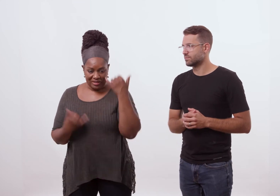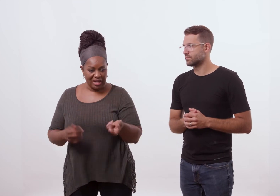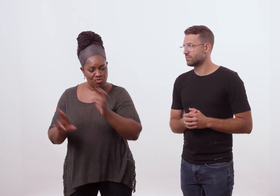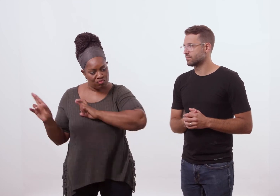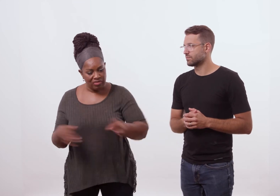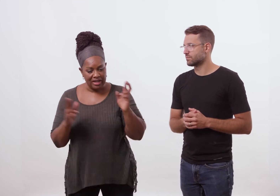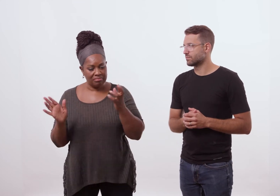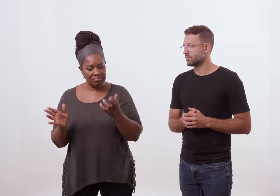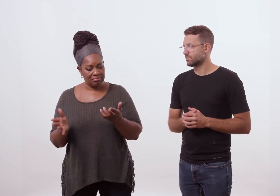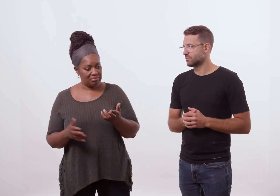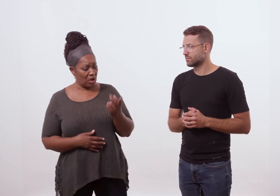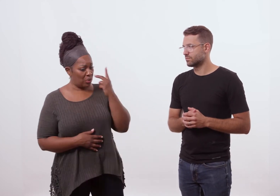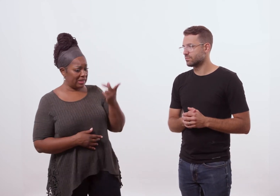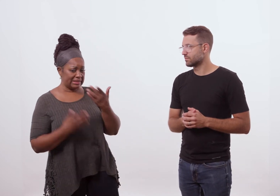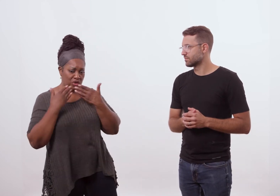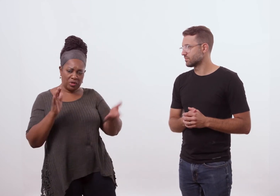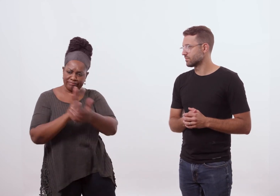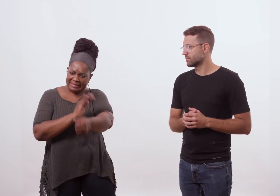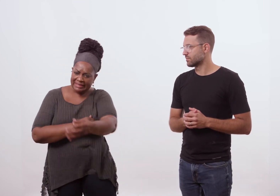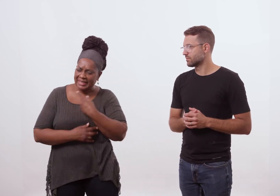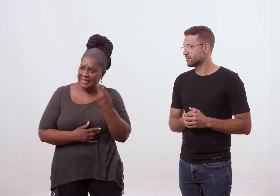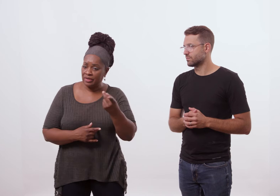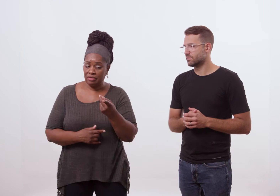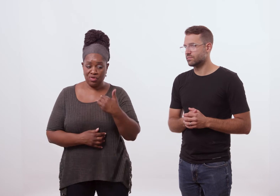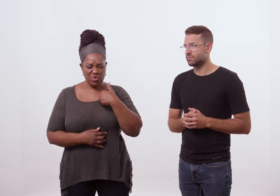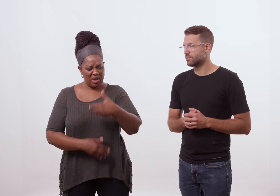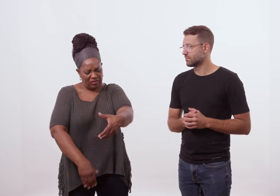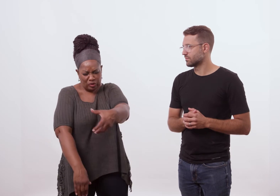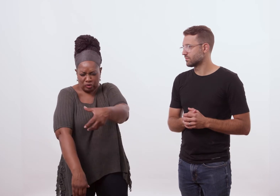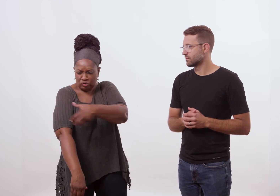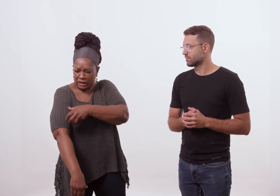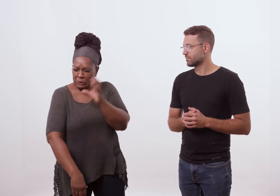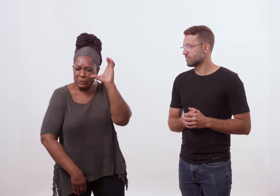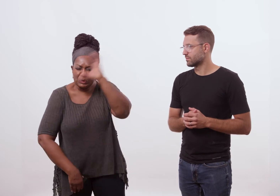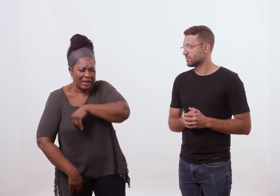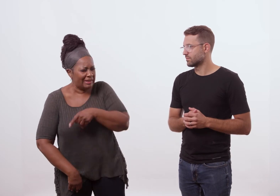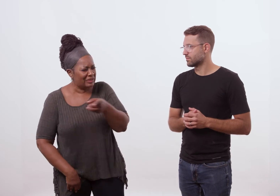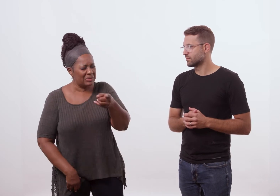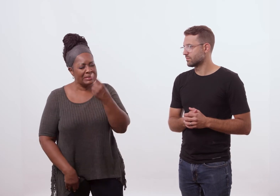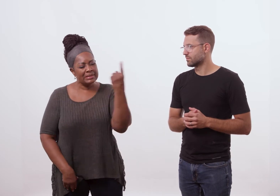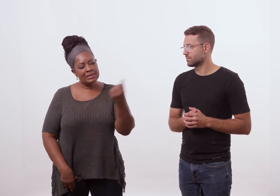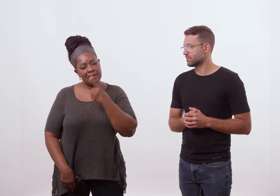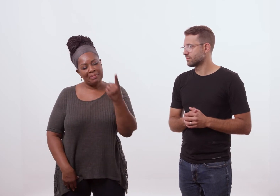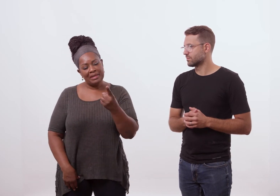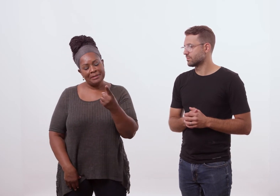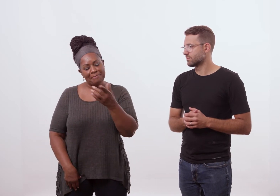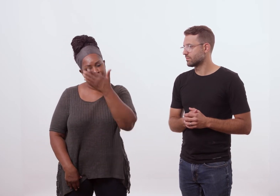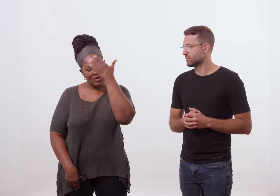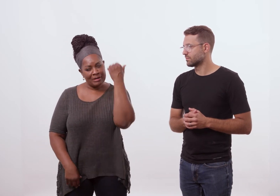Thank you. Oh, he sees as well as I. You have a strange power. Something